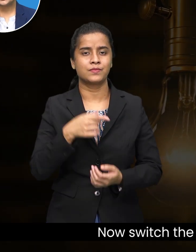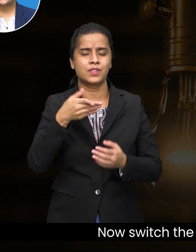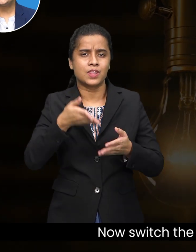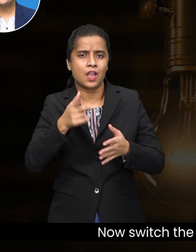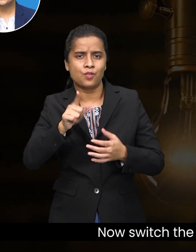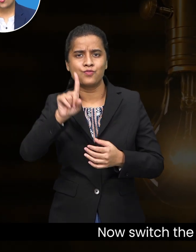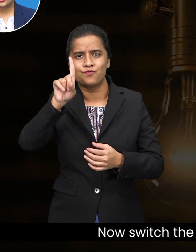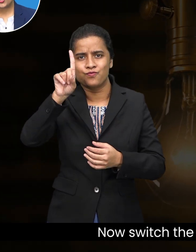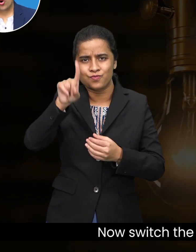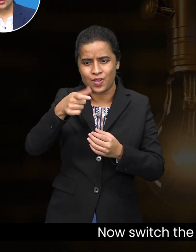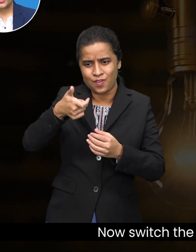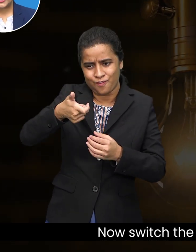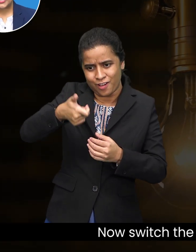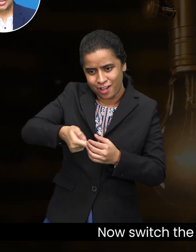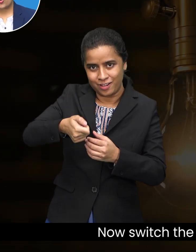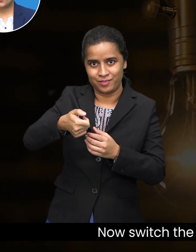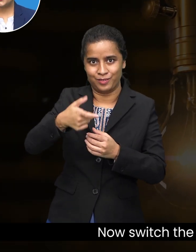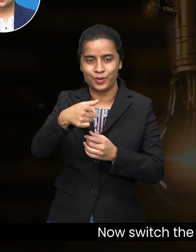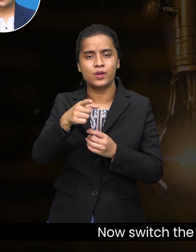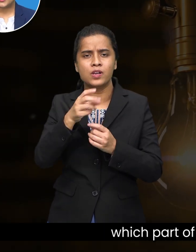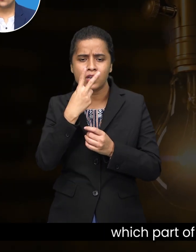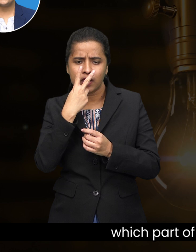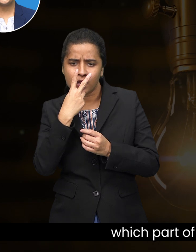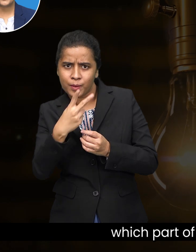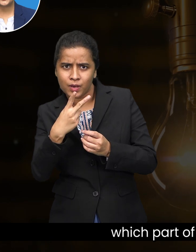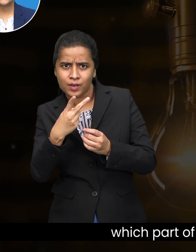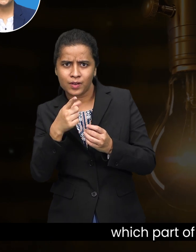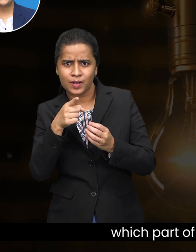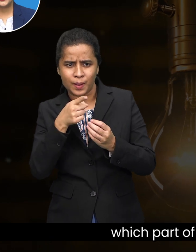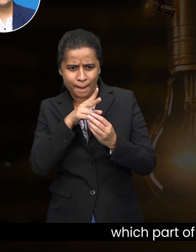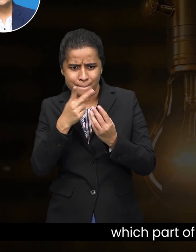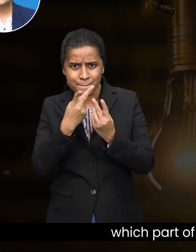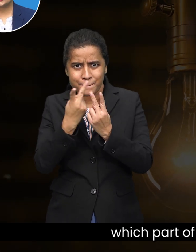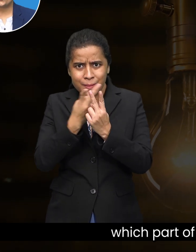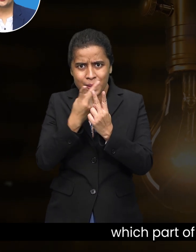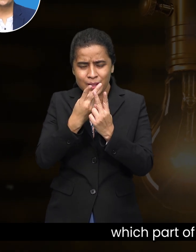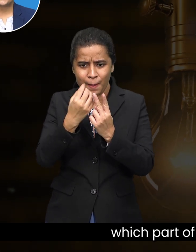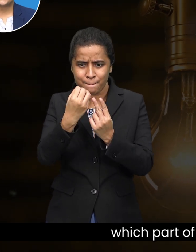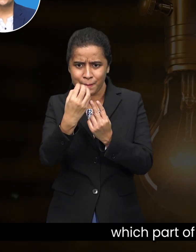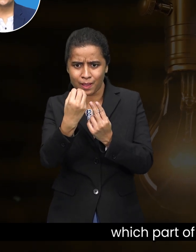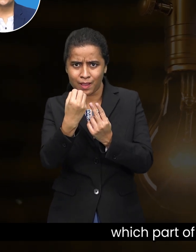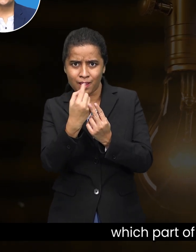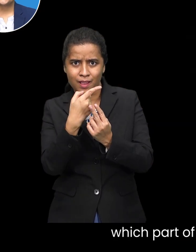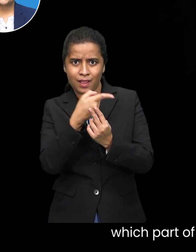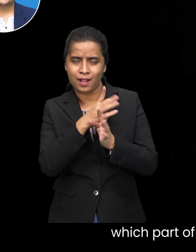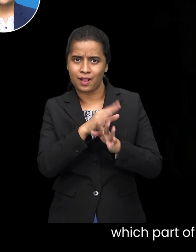Now, switch the torch on and observe which part of the bulb is glowing.